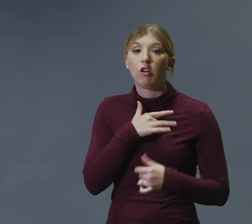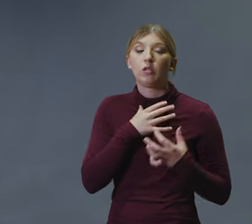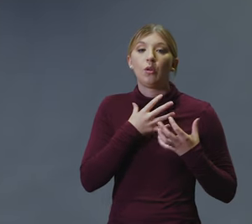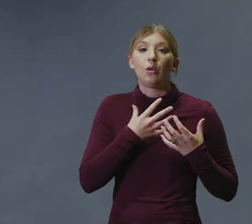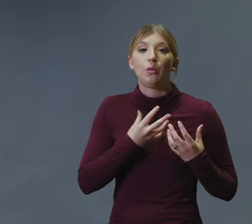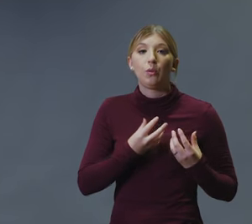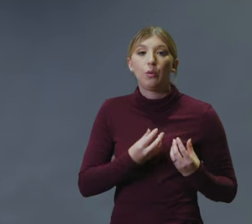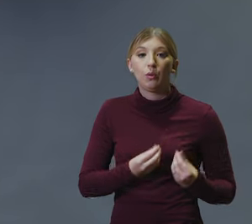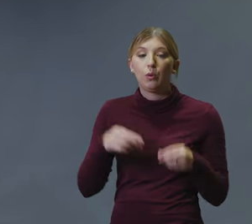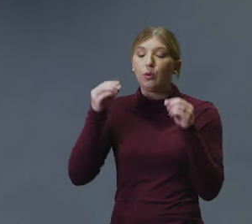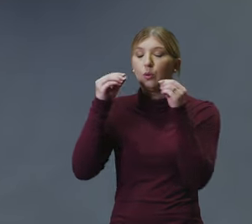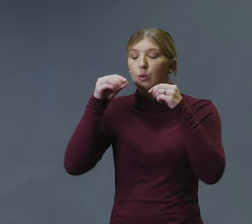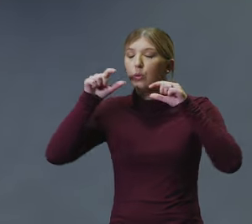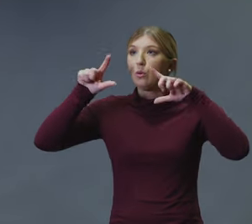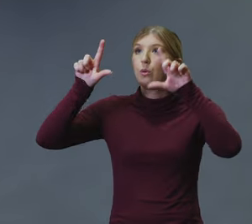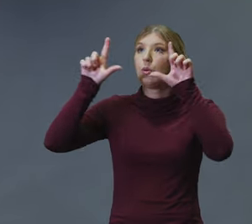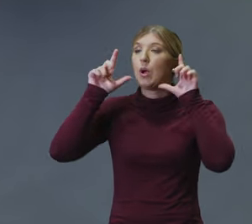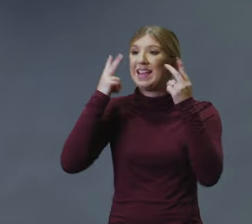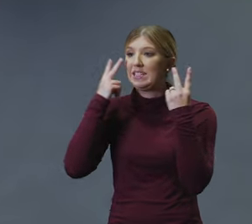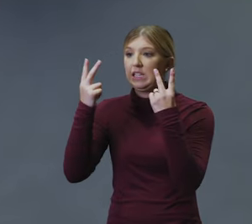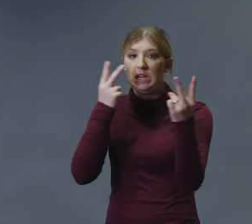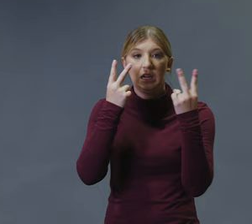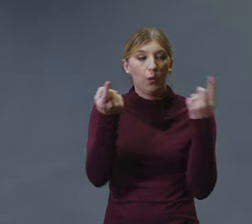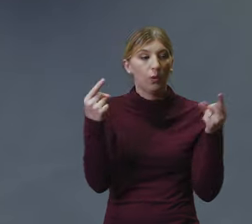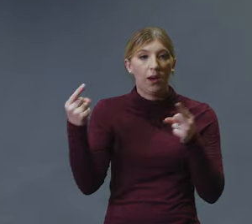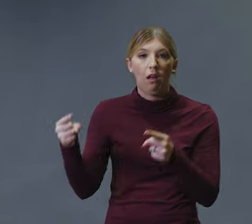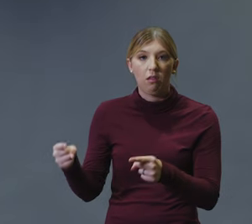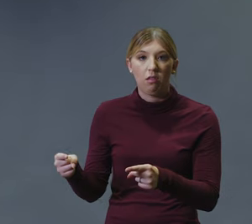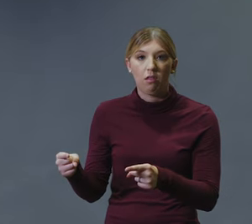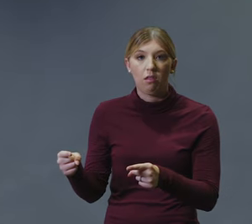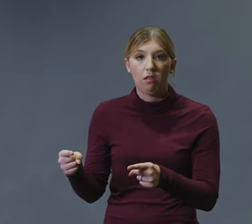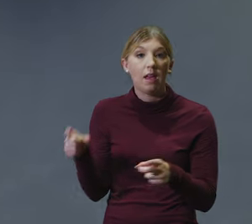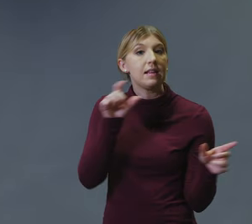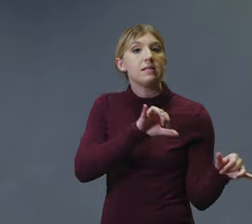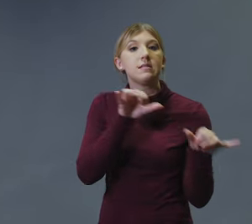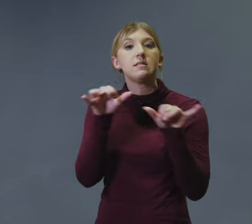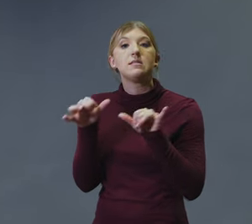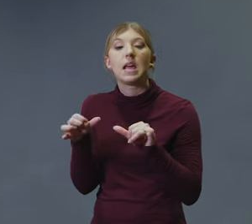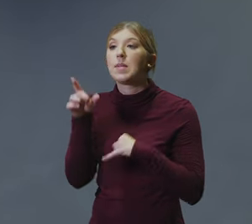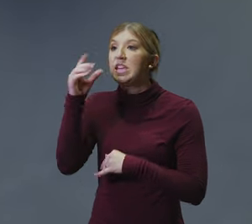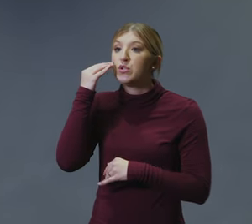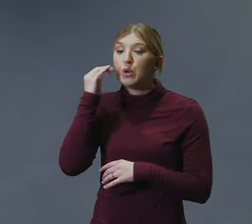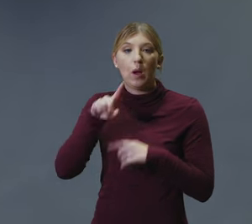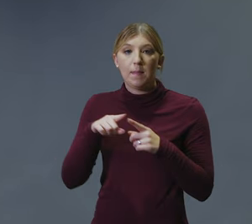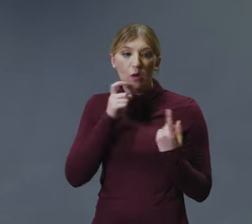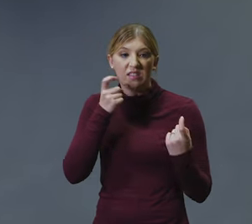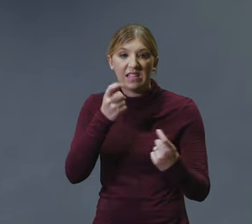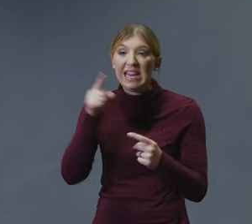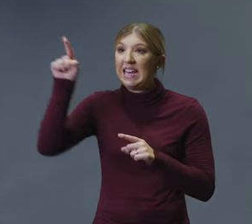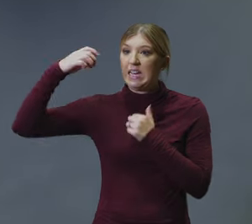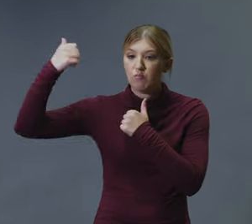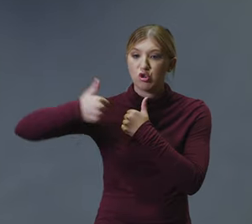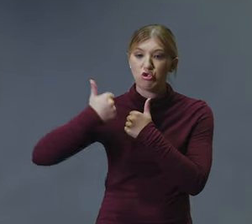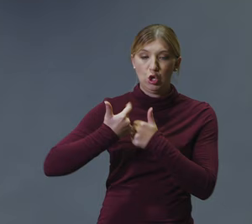and our eyes are open to what's going on around us. In the same way that He knew about our sin and pursued